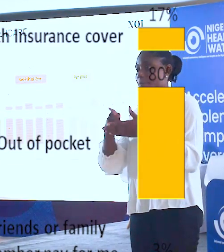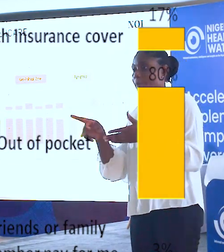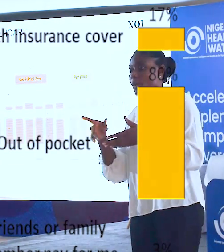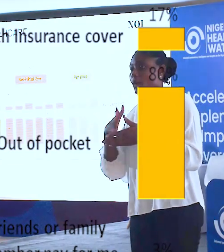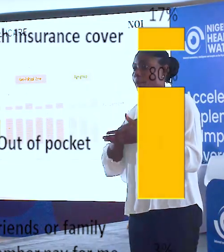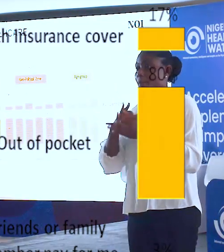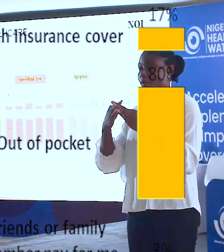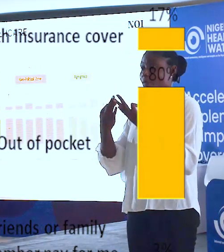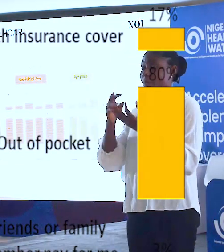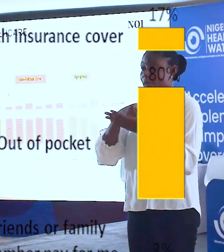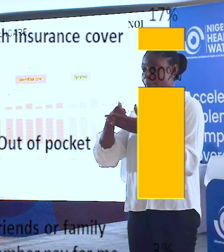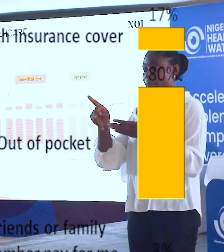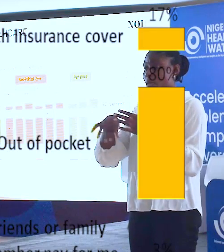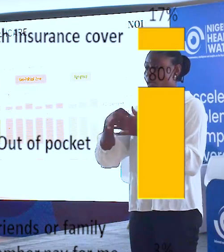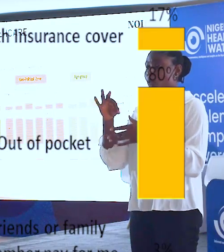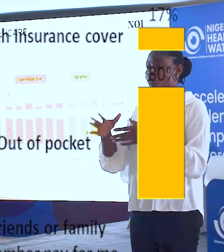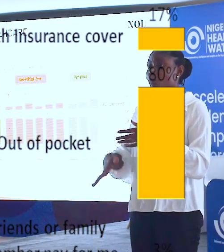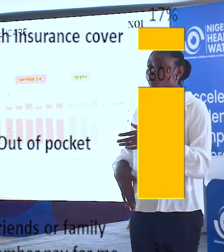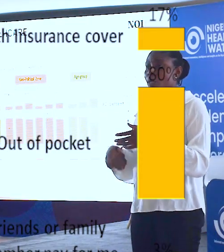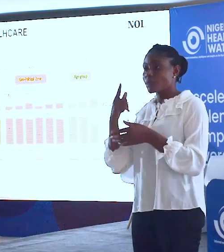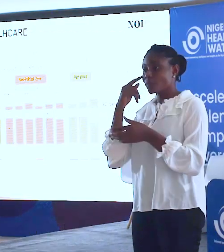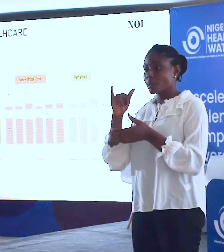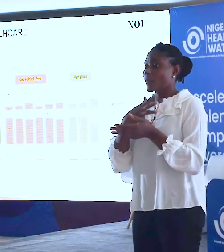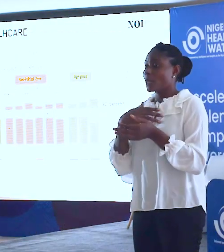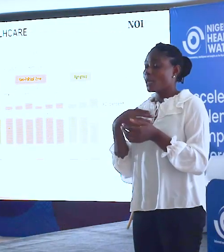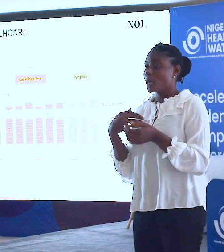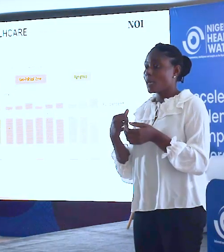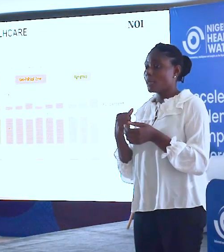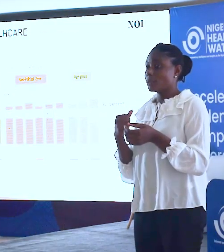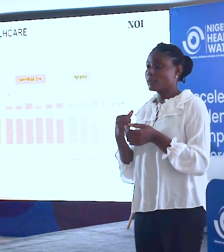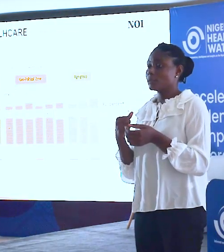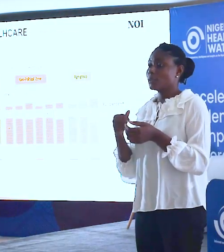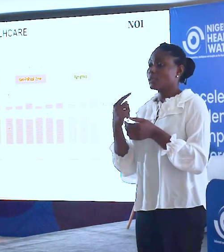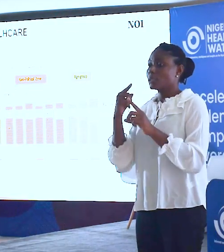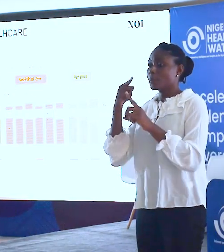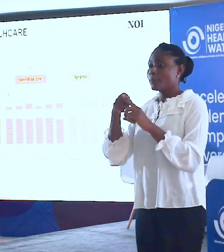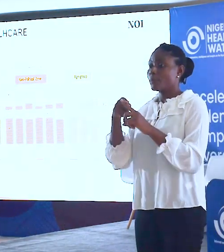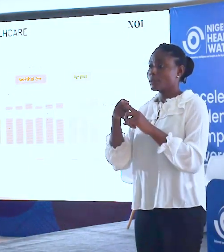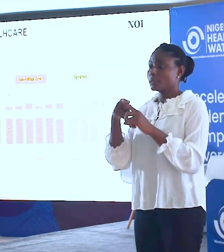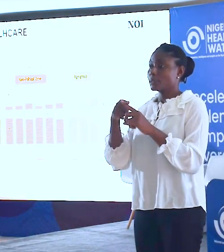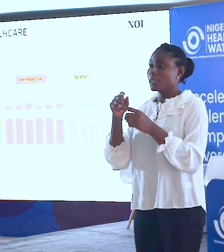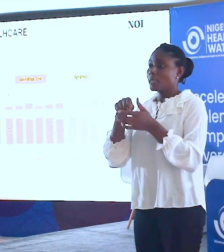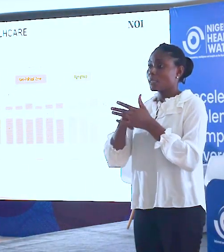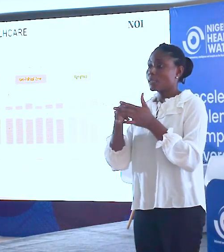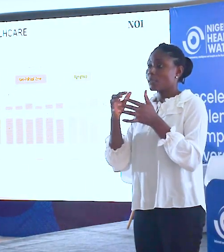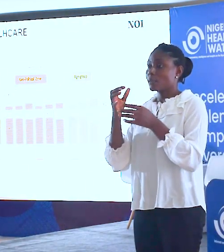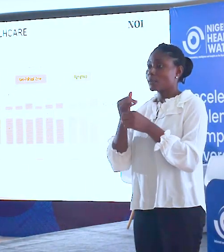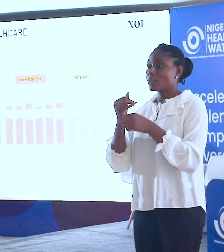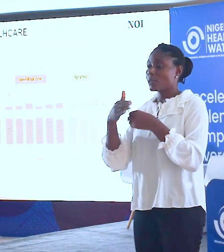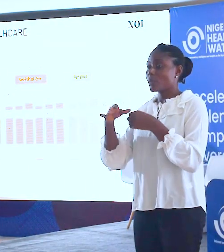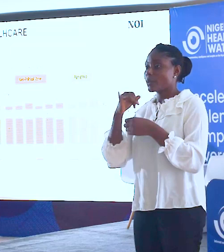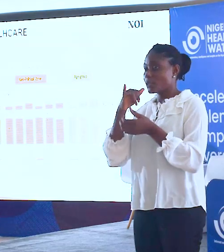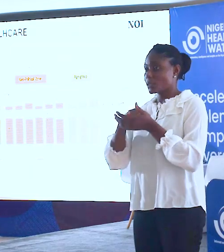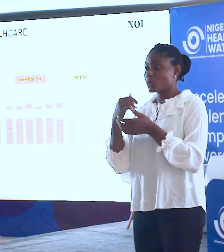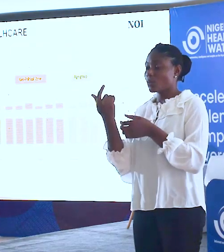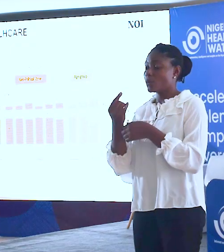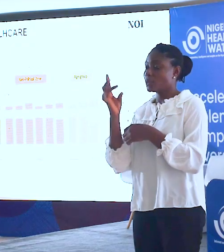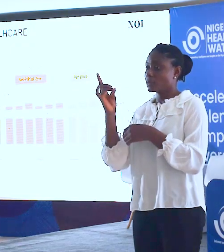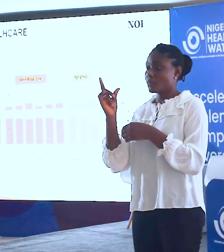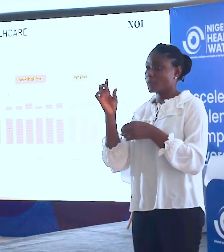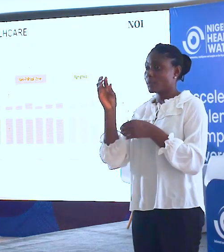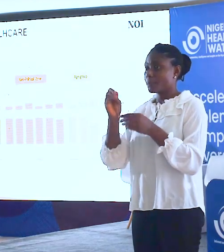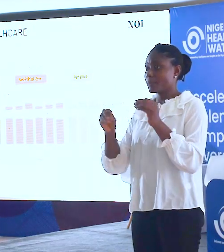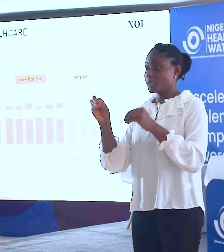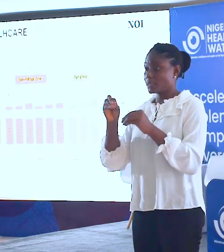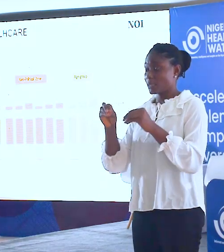whatever, that they're just paying out of pocket for that health service. The point that the key takeaway is only 17% of the people that we spoke